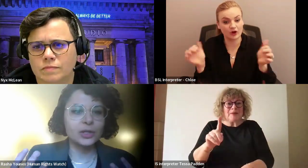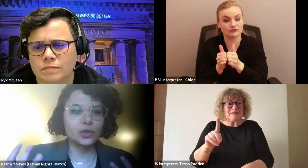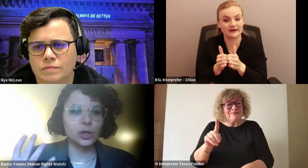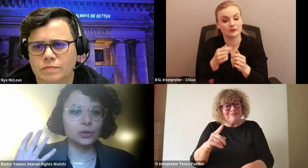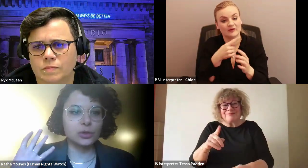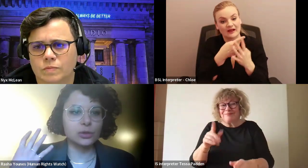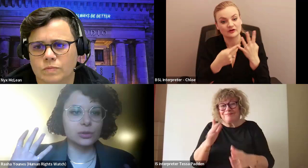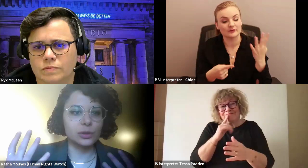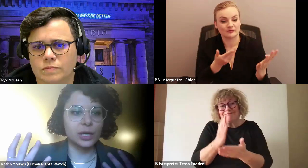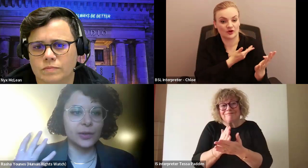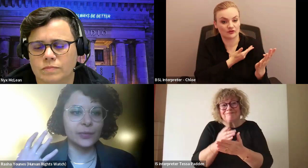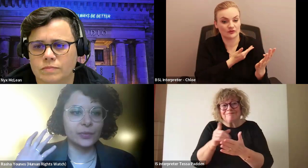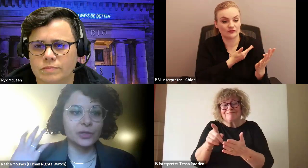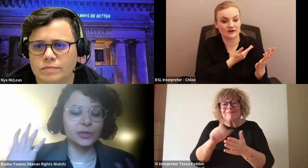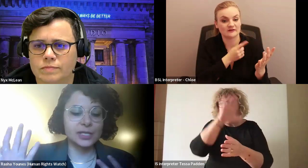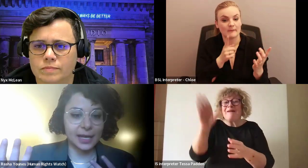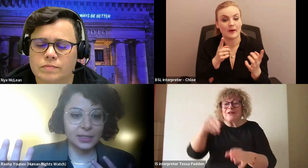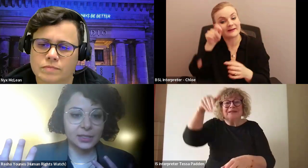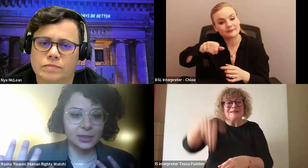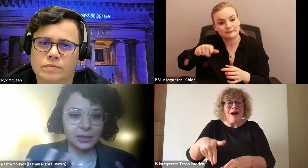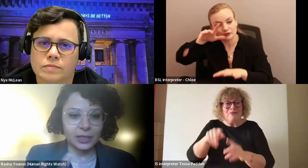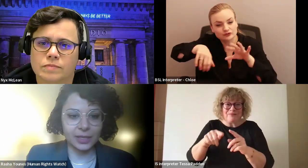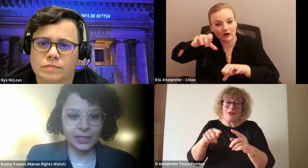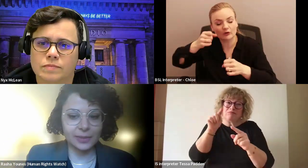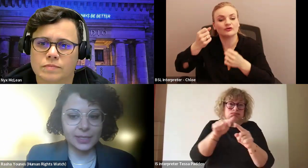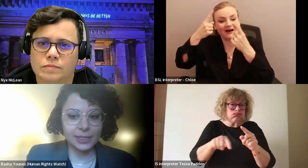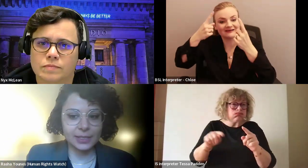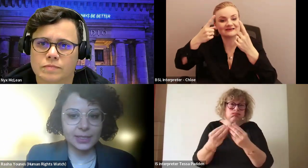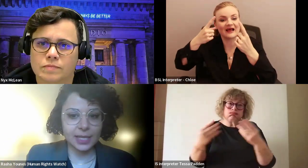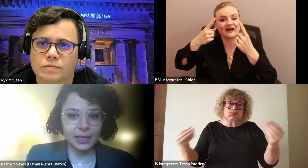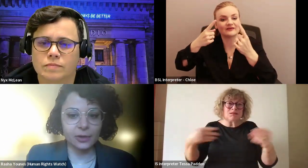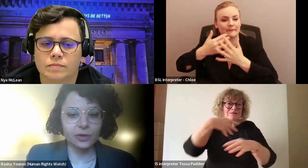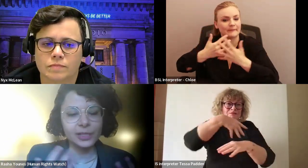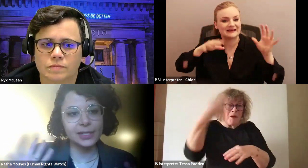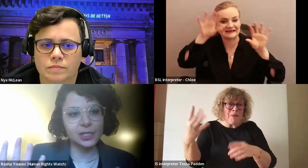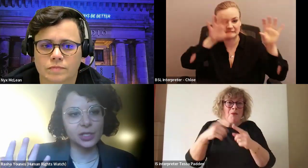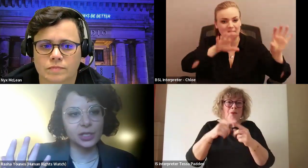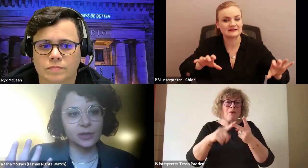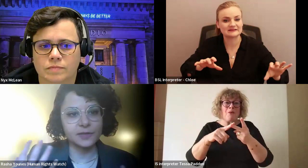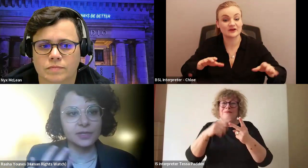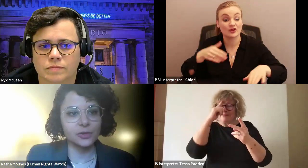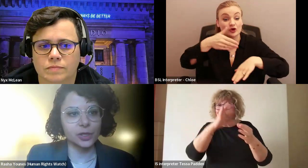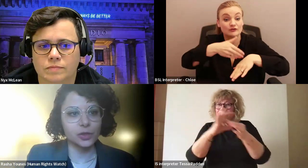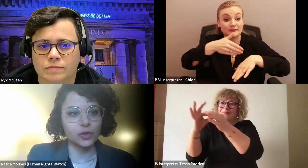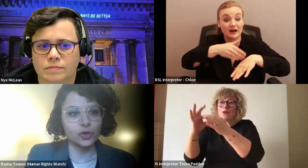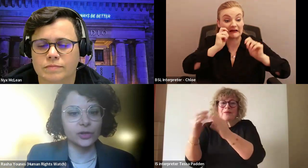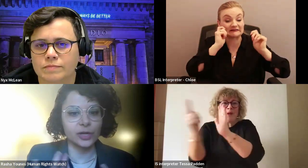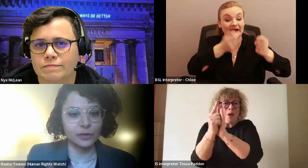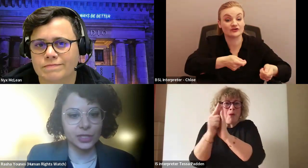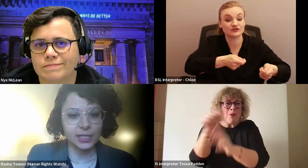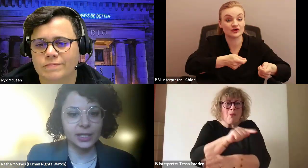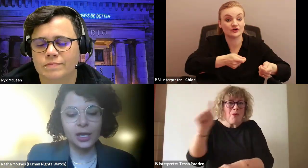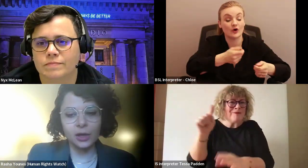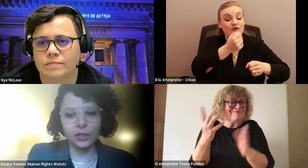people struggle to understand in many spaces, is that the criminalization of same-sex relations or